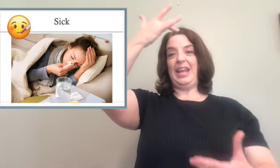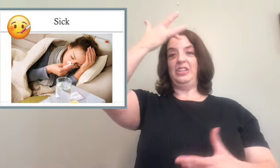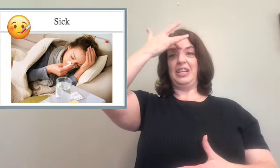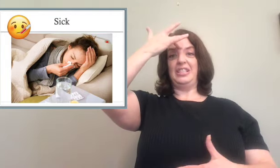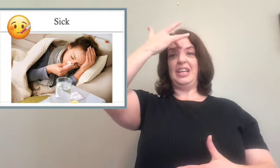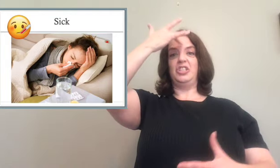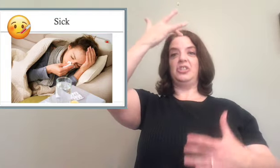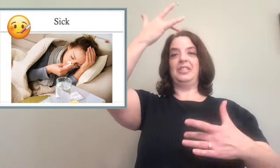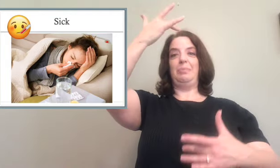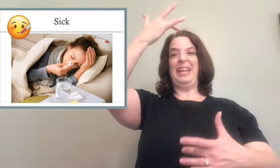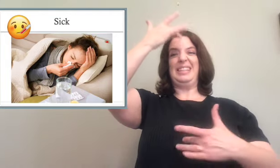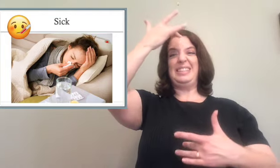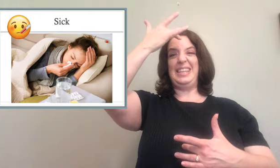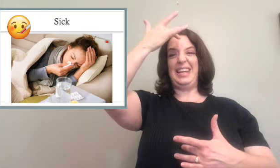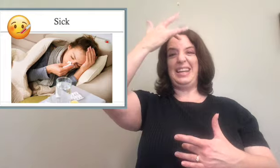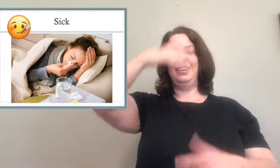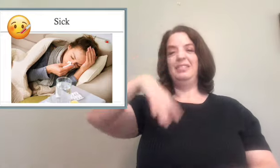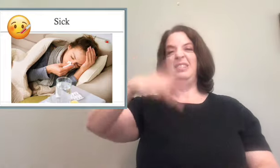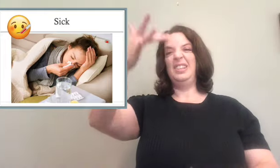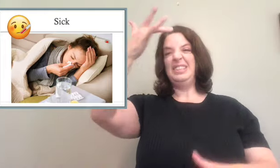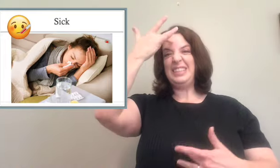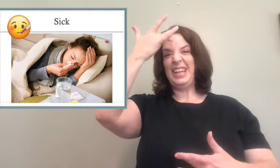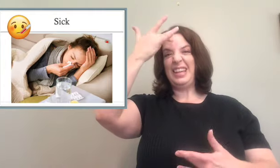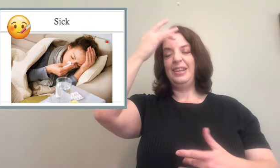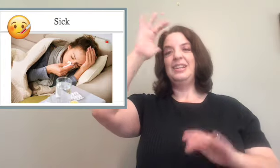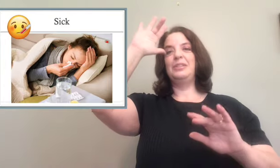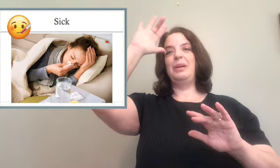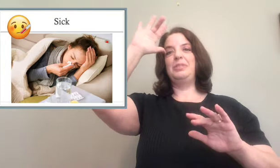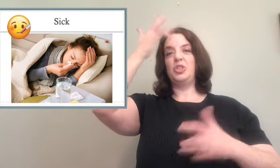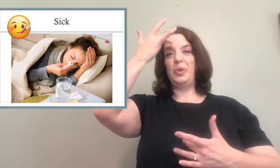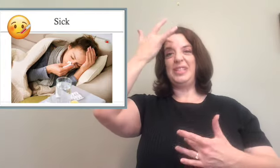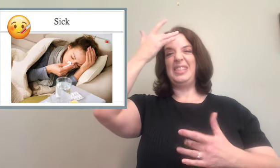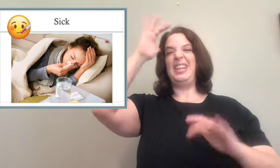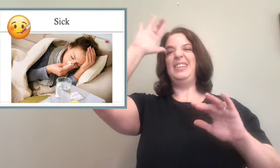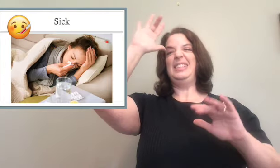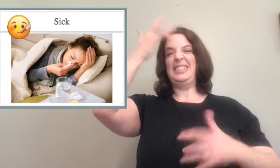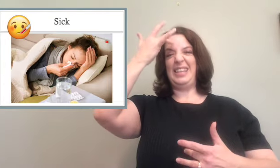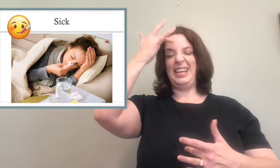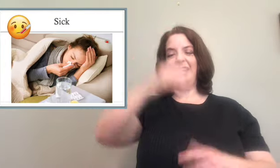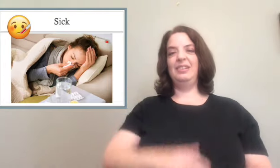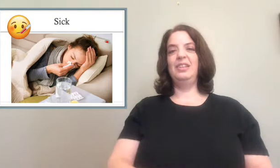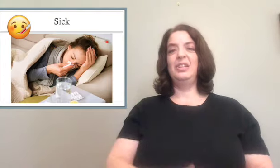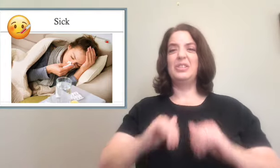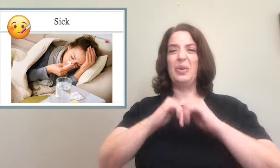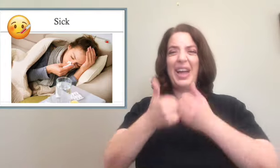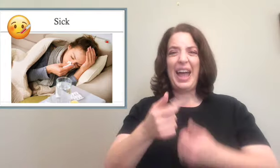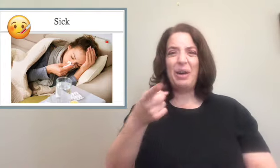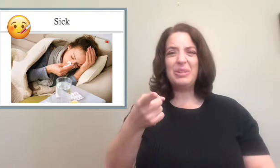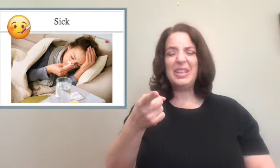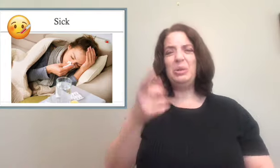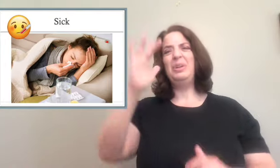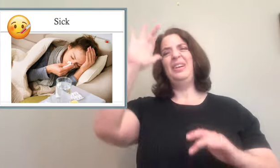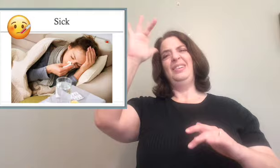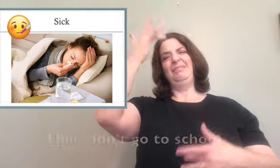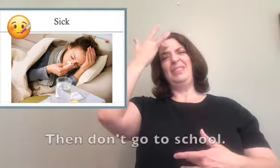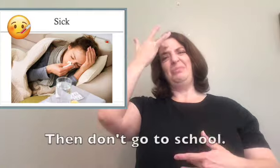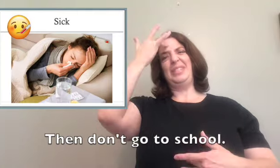you're going to touch your stomach. Sick. Sometimes it twists in. Sick. So how are you? I'm